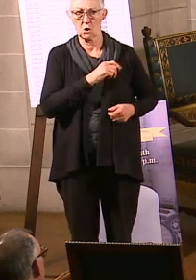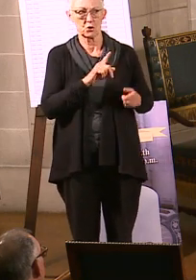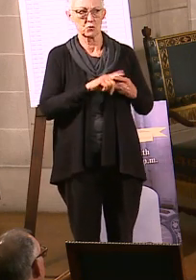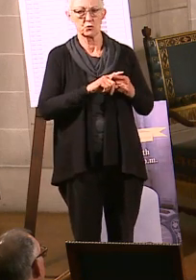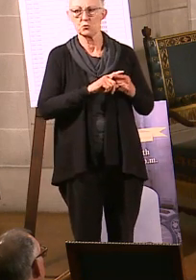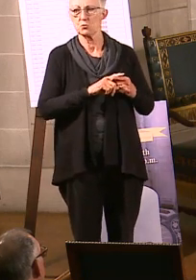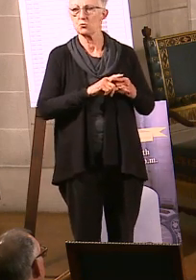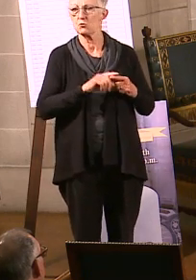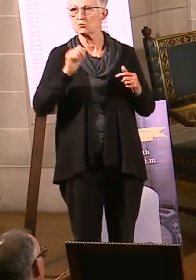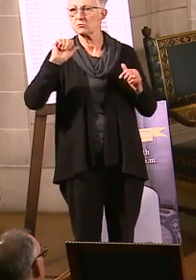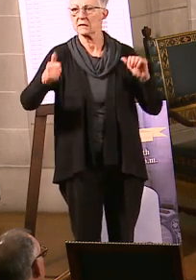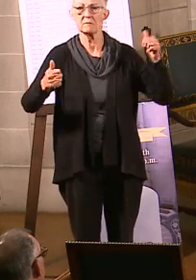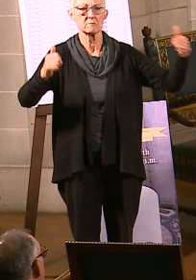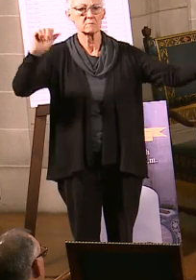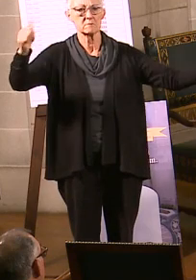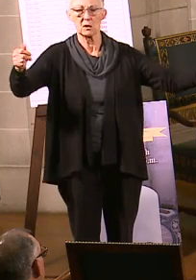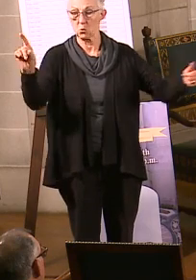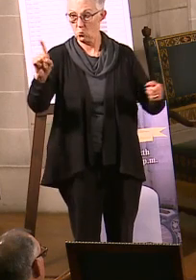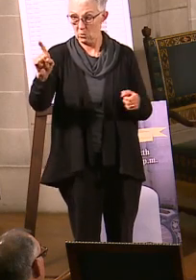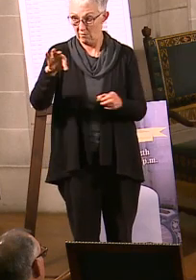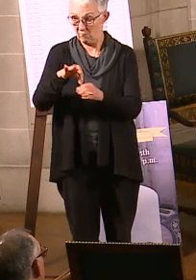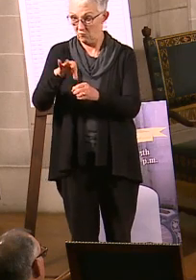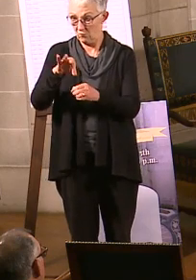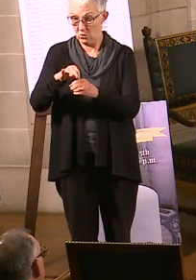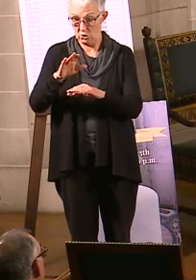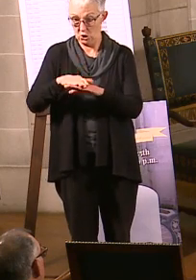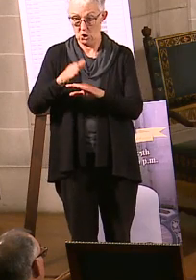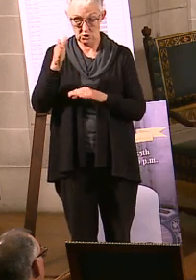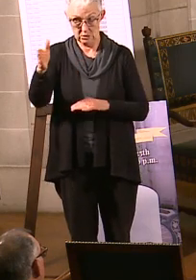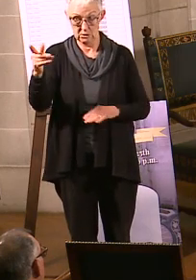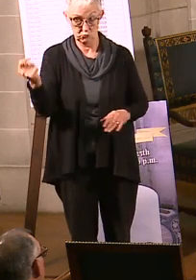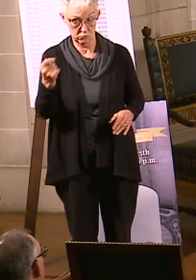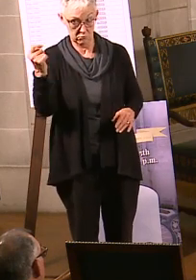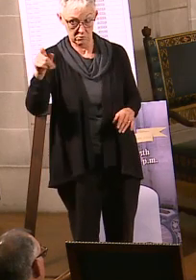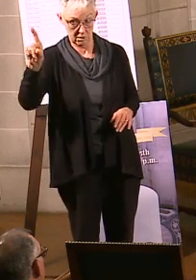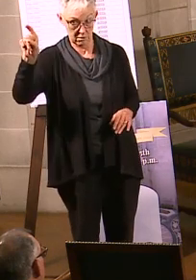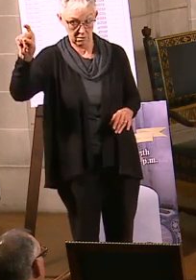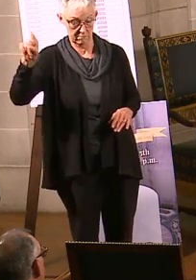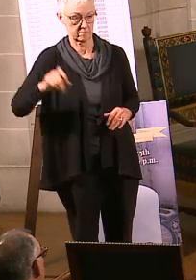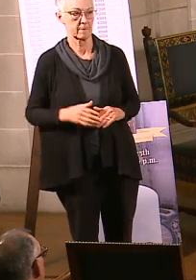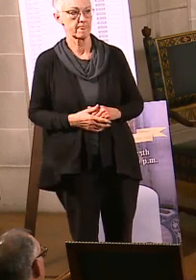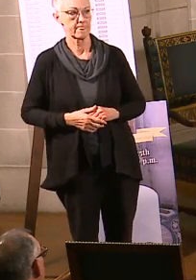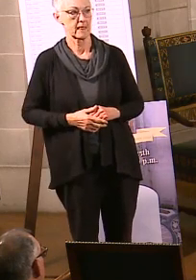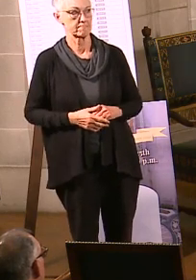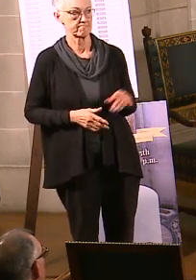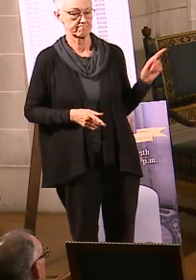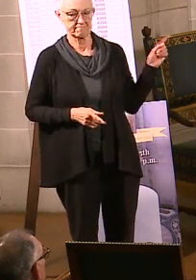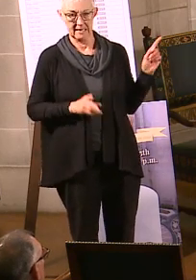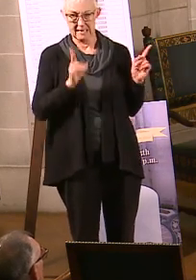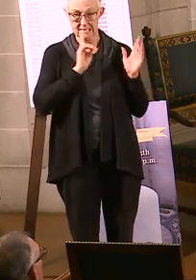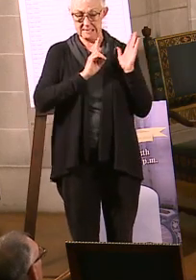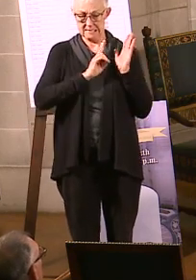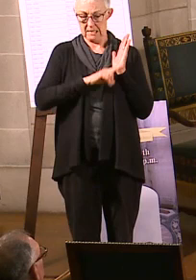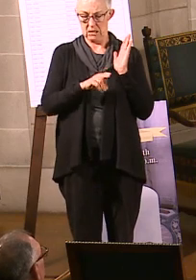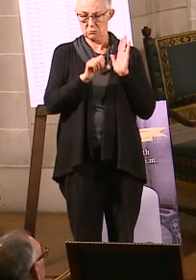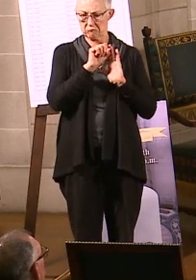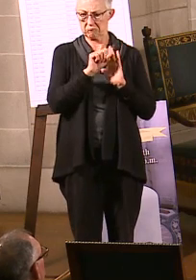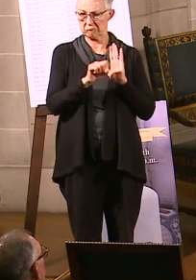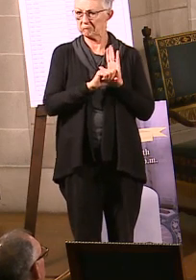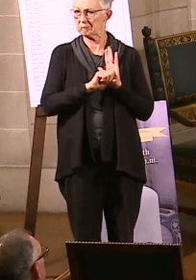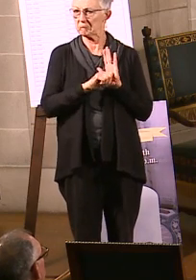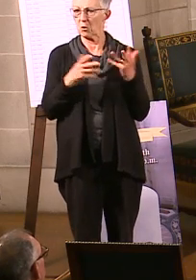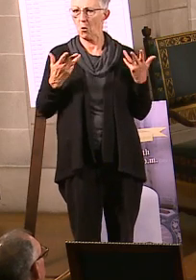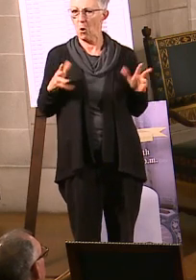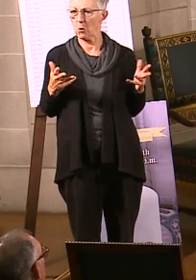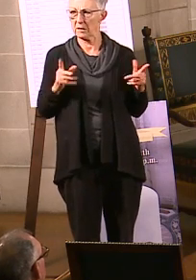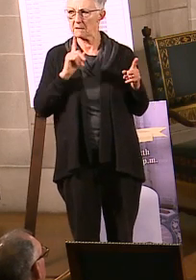with a shortage of poll workers? So the Secretary of State has done a number of scenario plannings that the National Guard